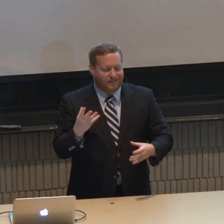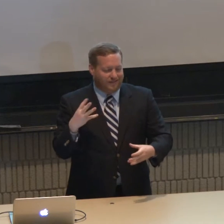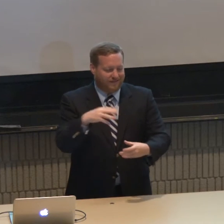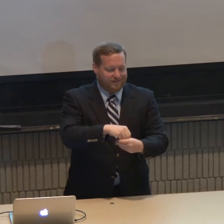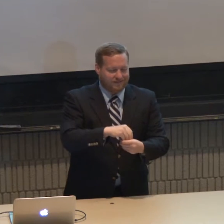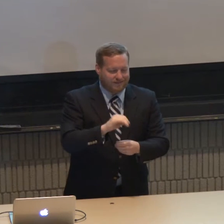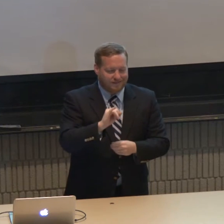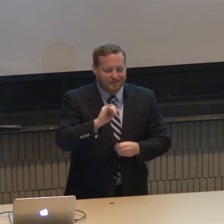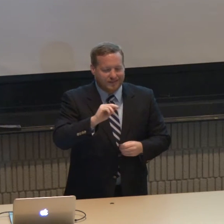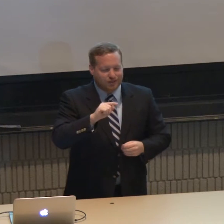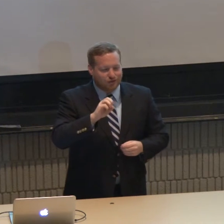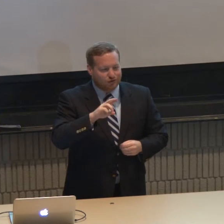Intervention Detection.